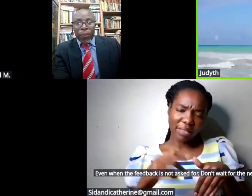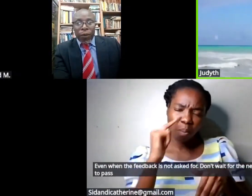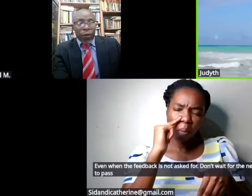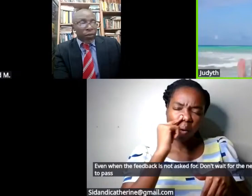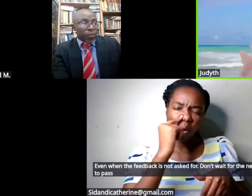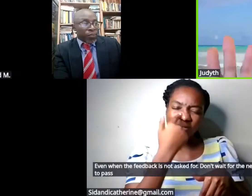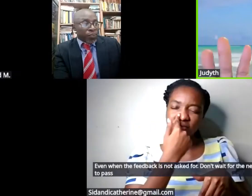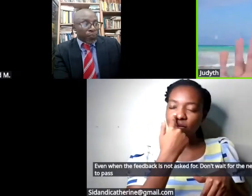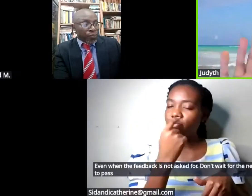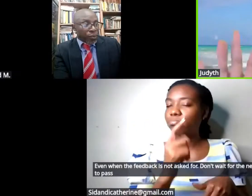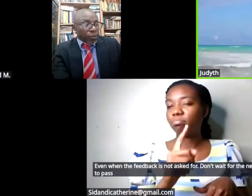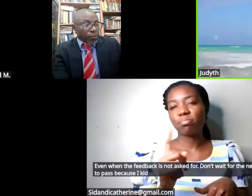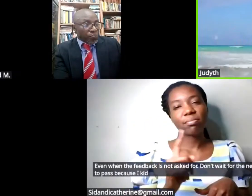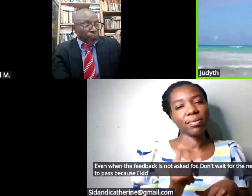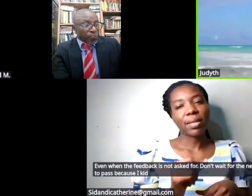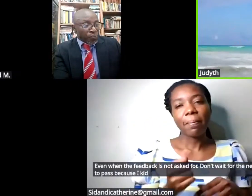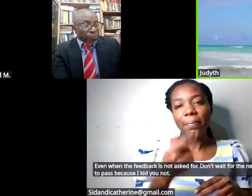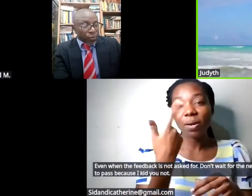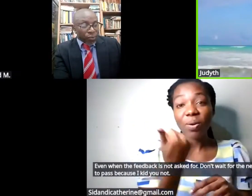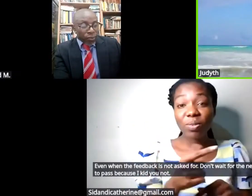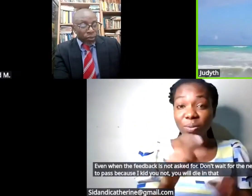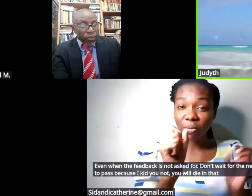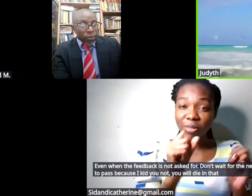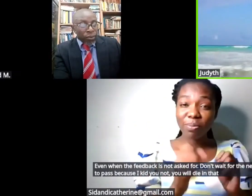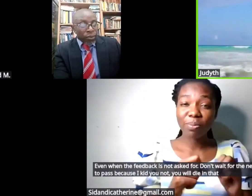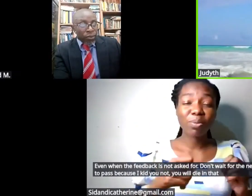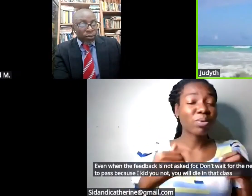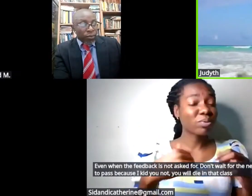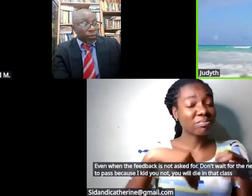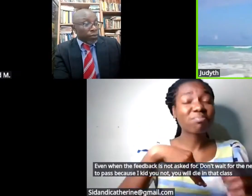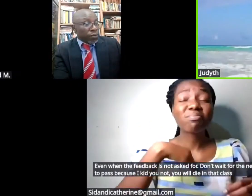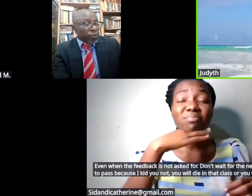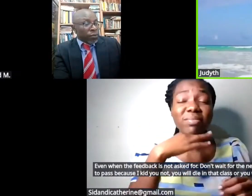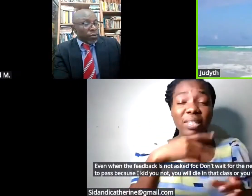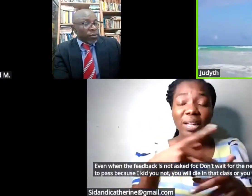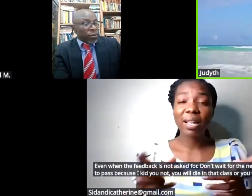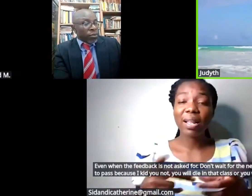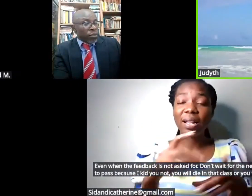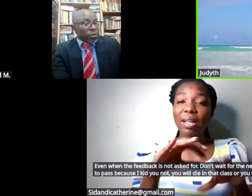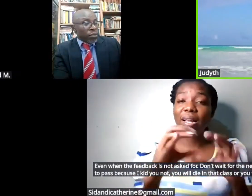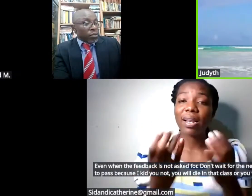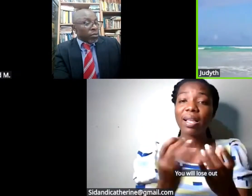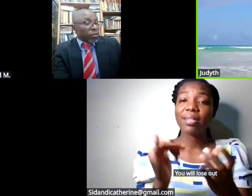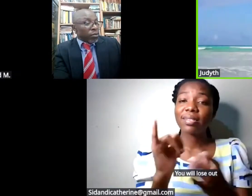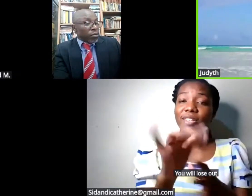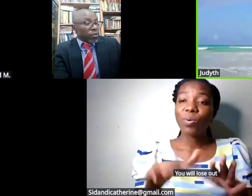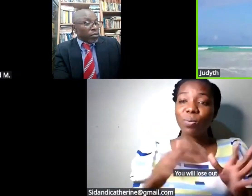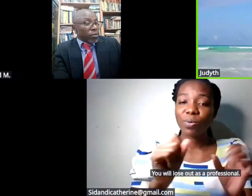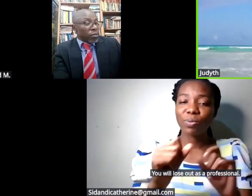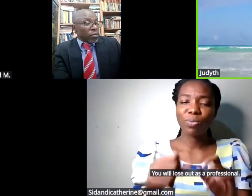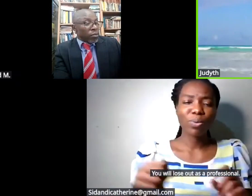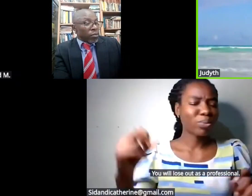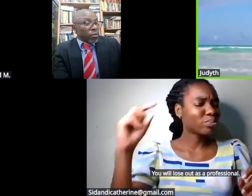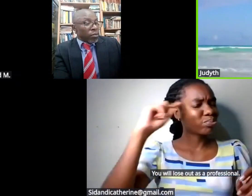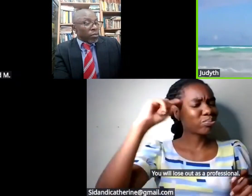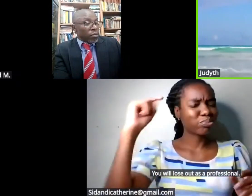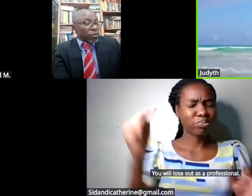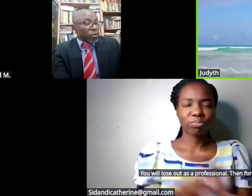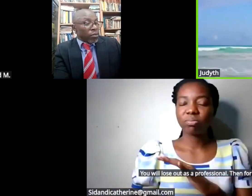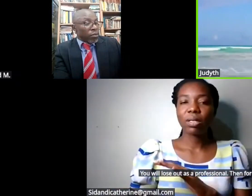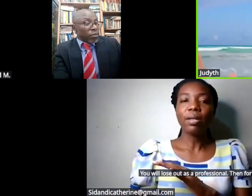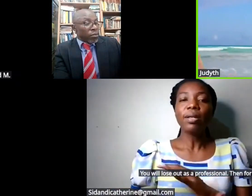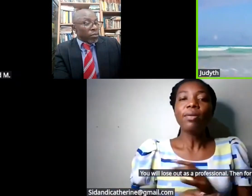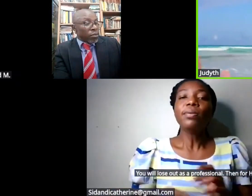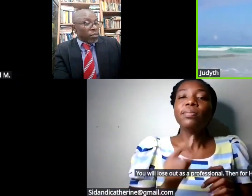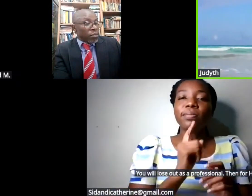I kid you not, you will die in that class, or you will die, or you will lose out as a professional. Then for HR,